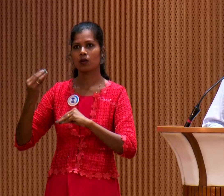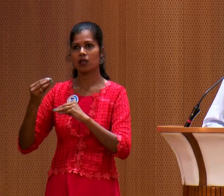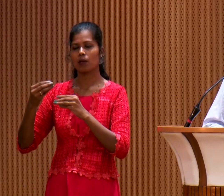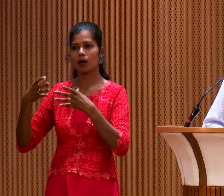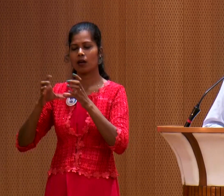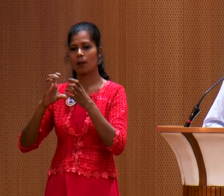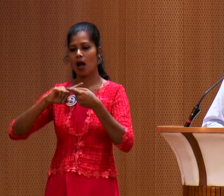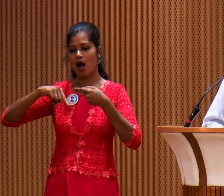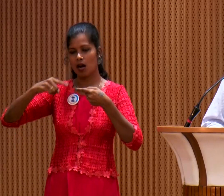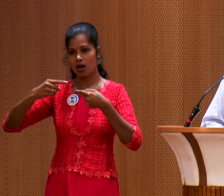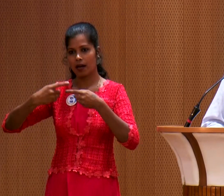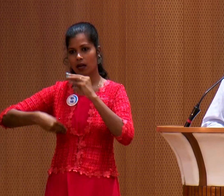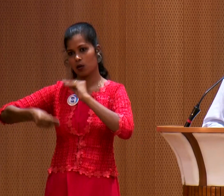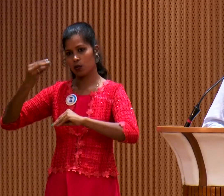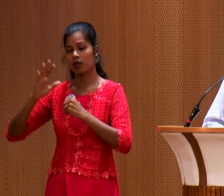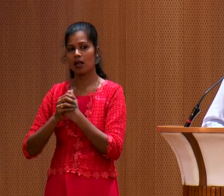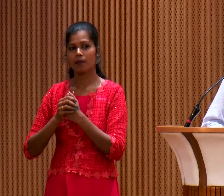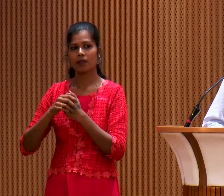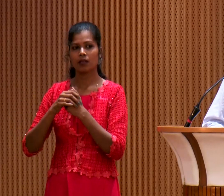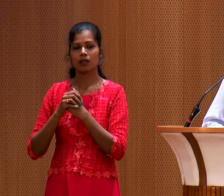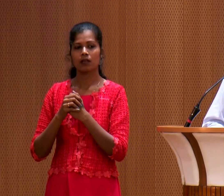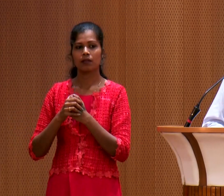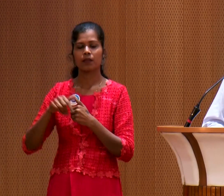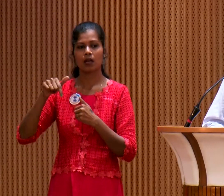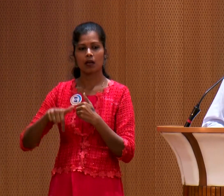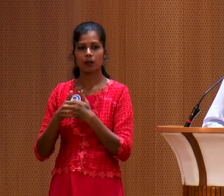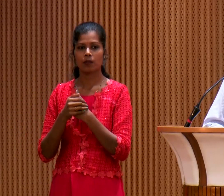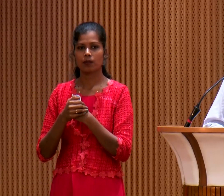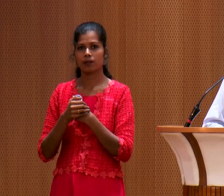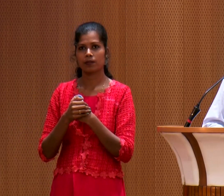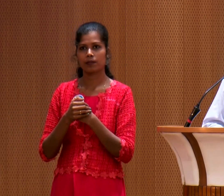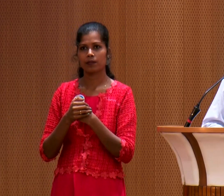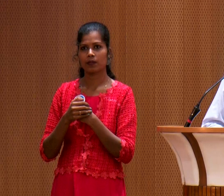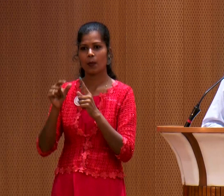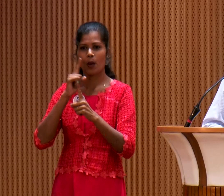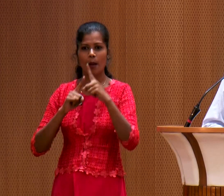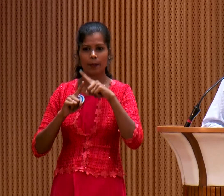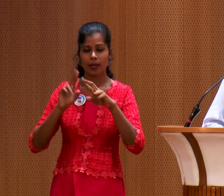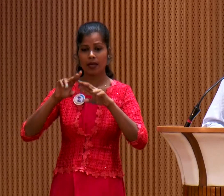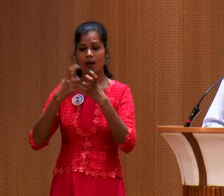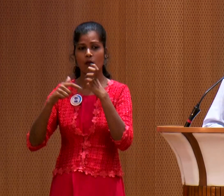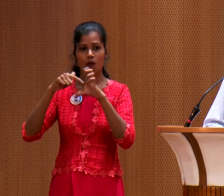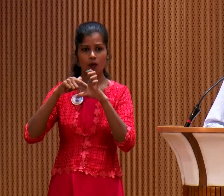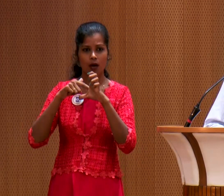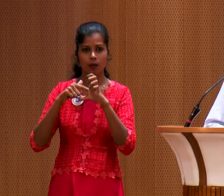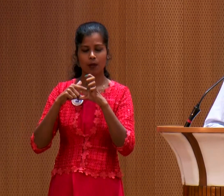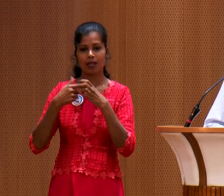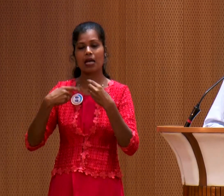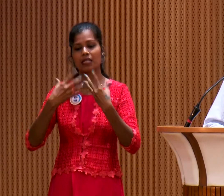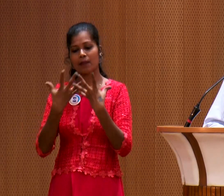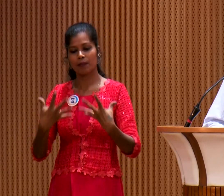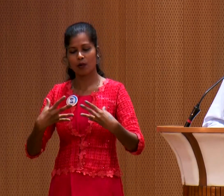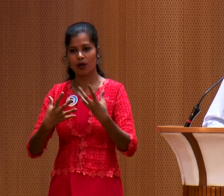category of koya. In fact, mills are being set up for pith, and fiber is today becoming a byproduct.